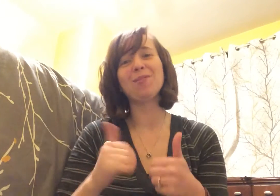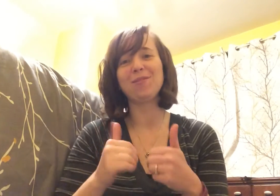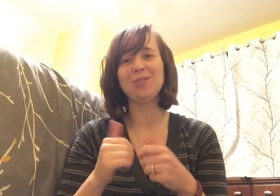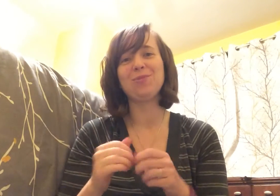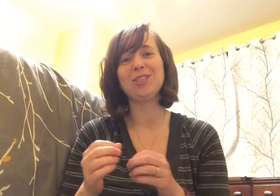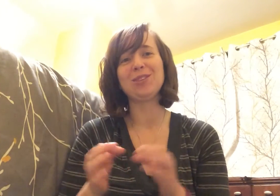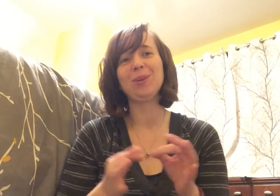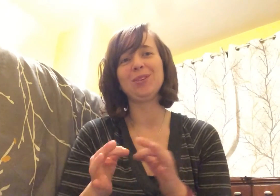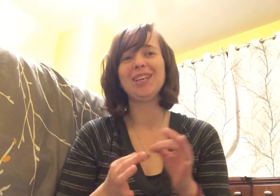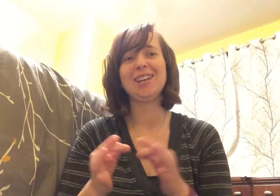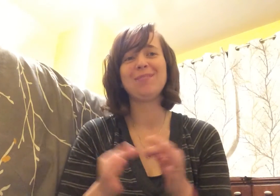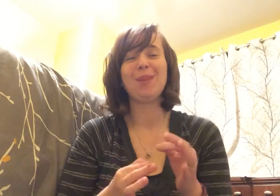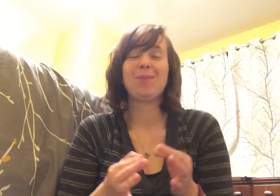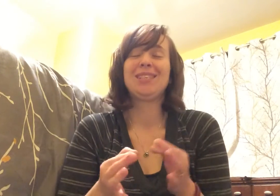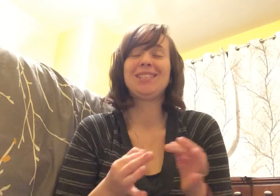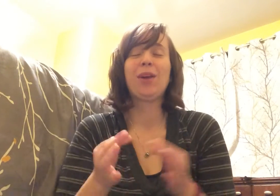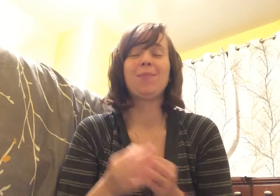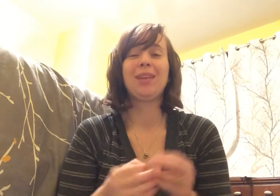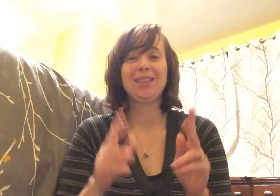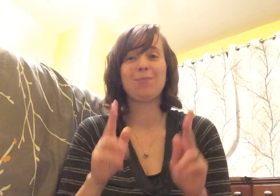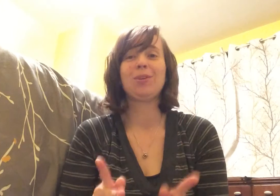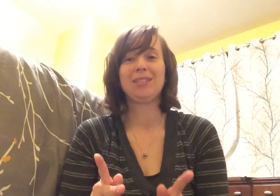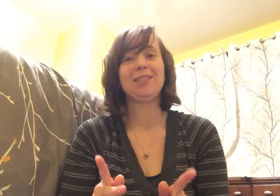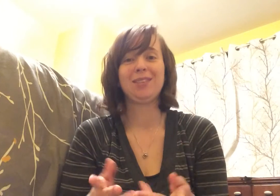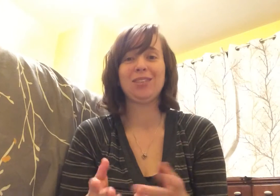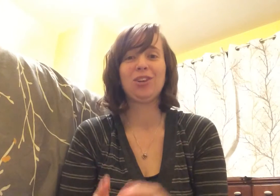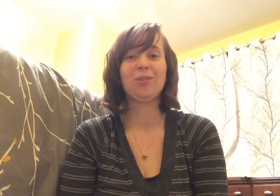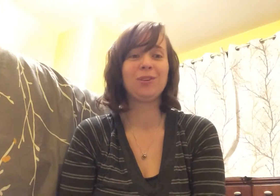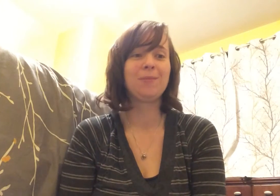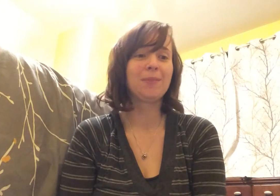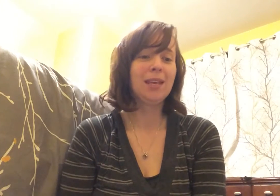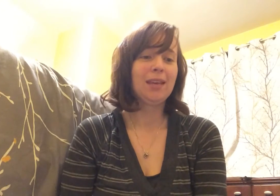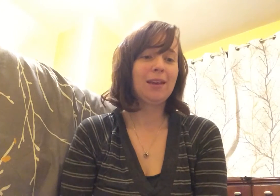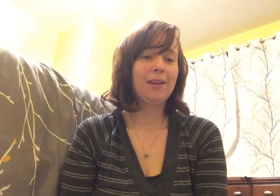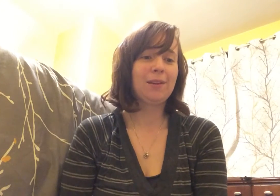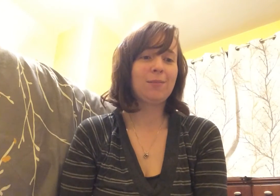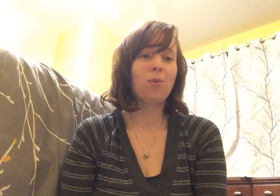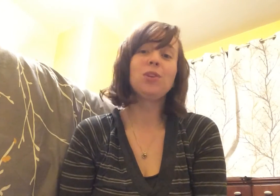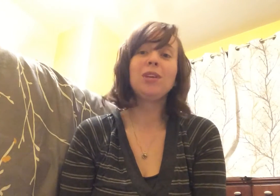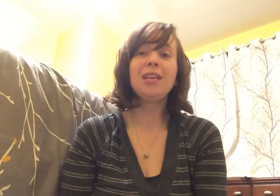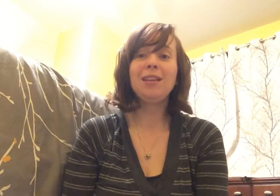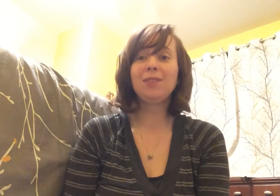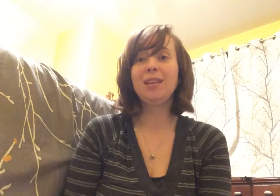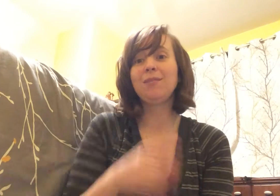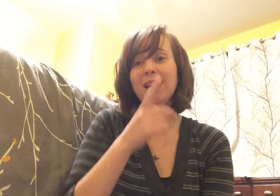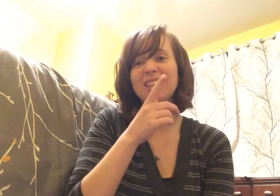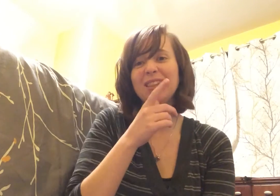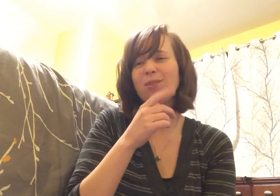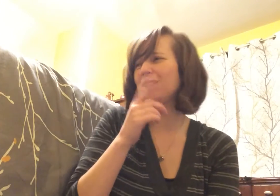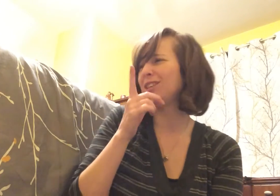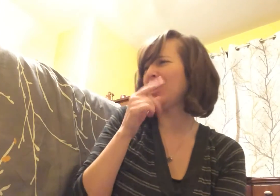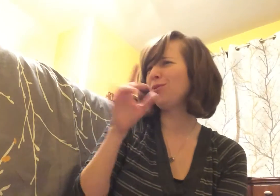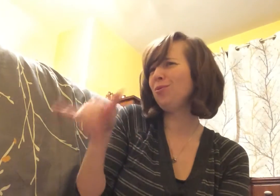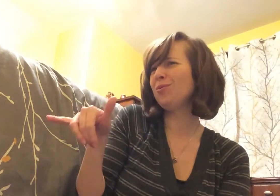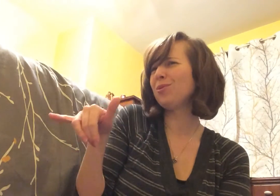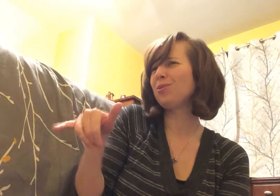however you wish to be able to kind of maybe describe like the person in general. Or you can even ask like the question like who